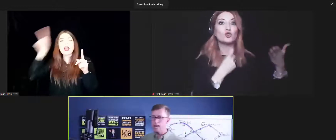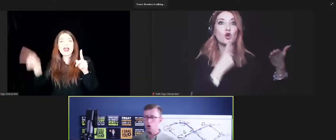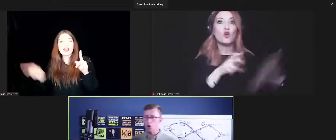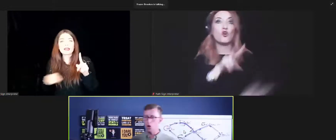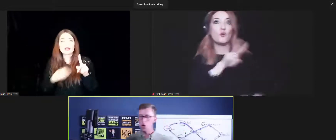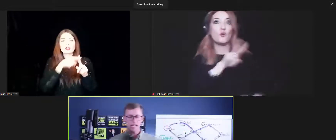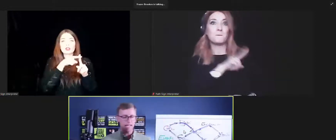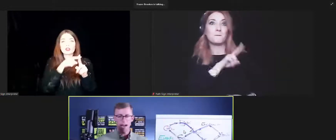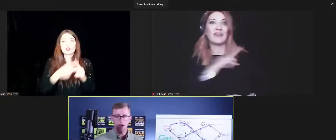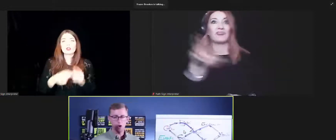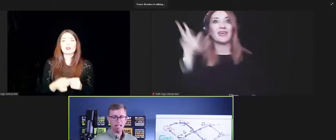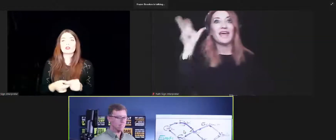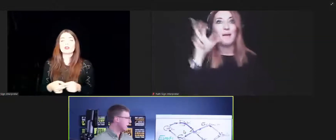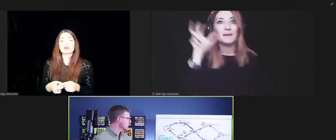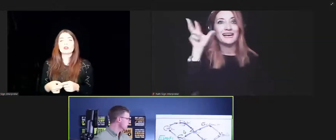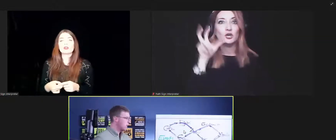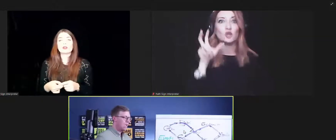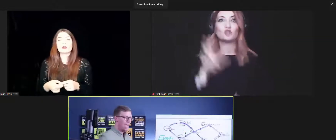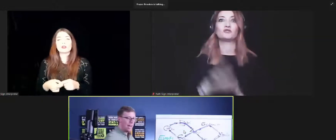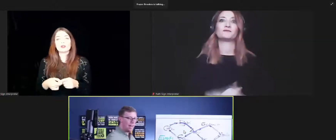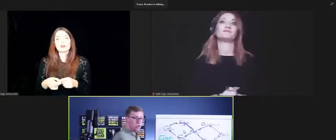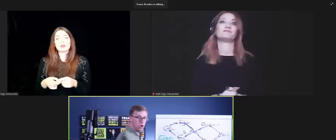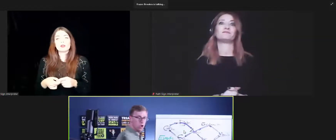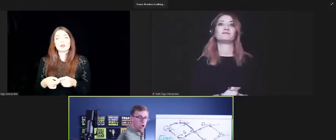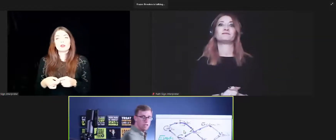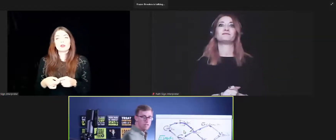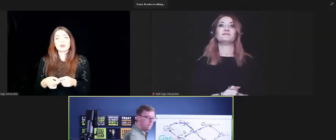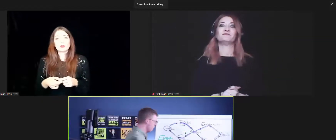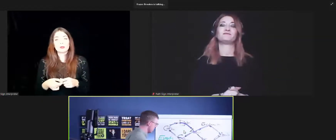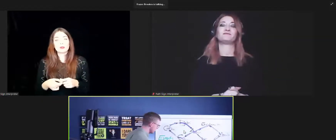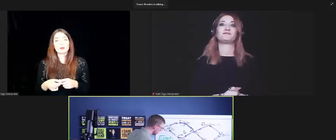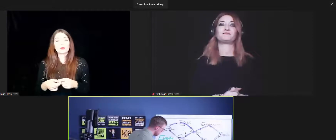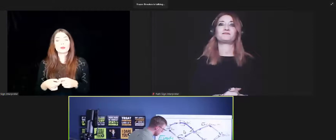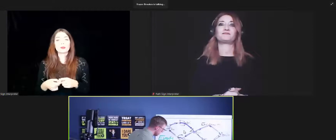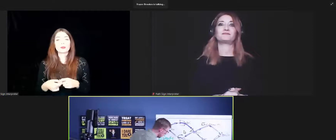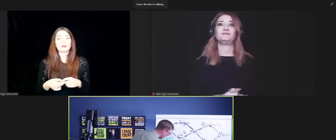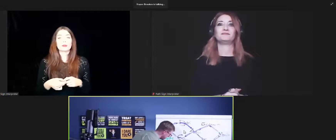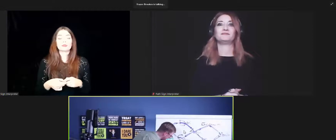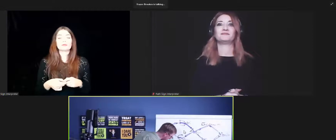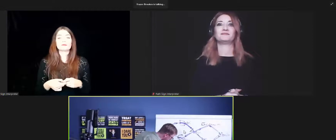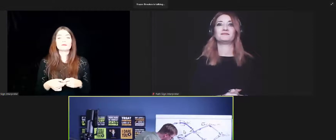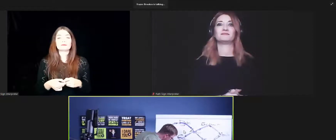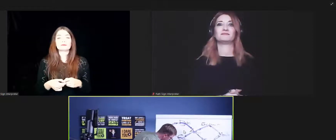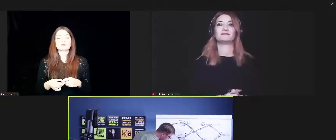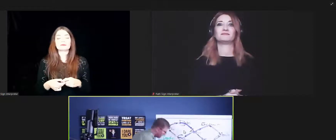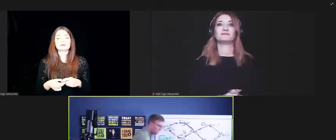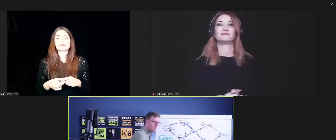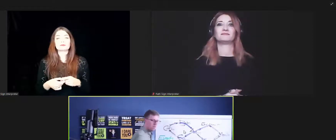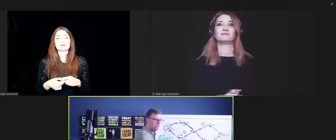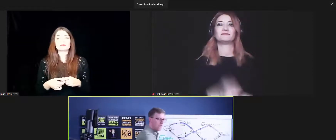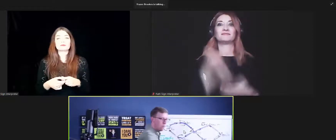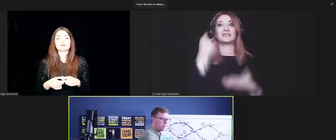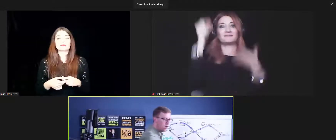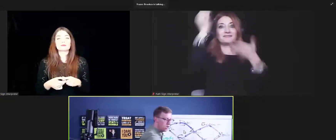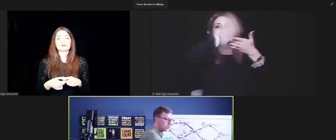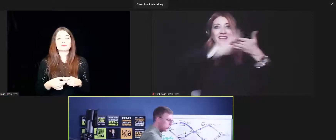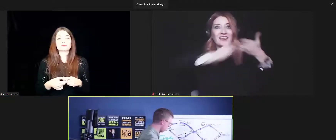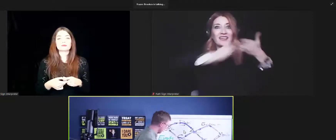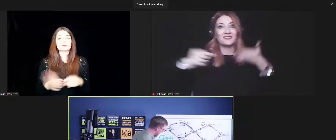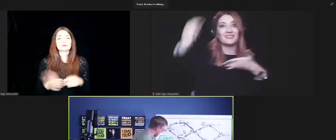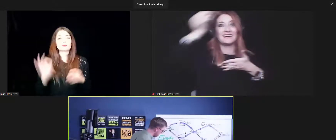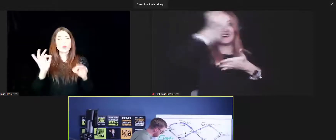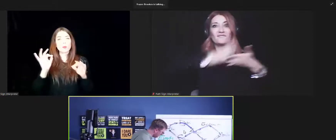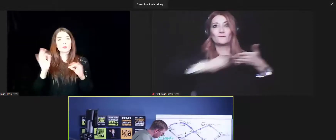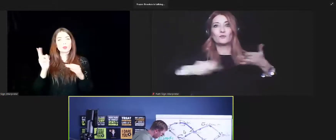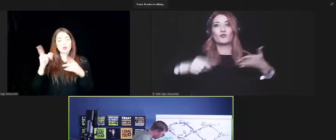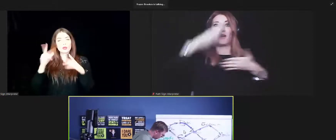And it kind of looked like this, and it was colored. There was red time. There was green